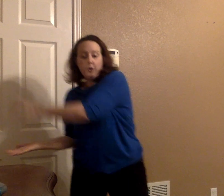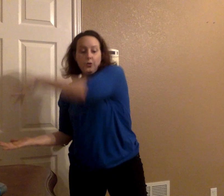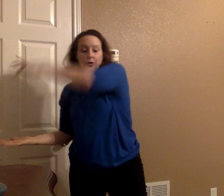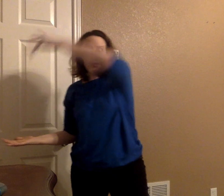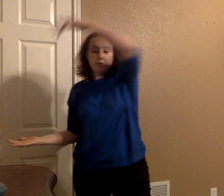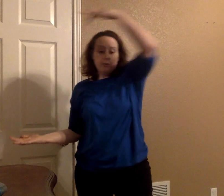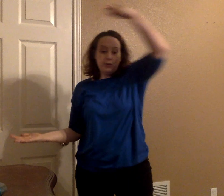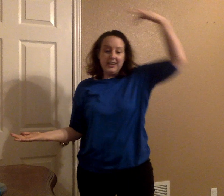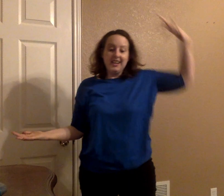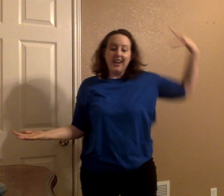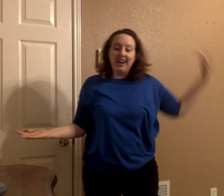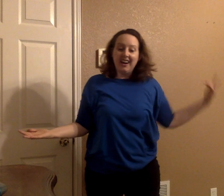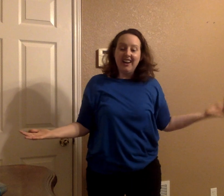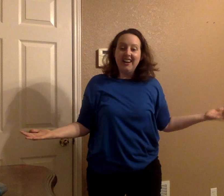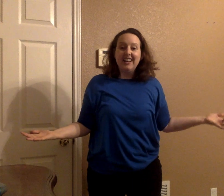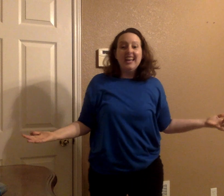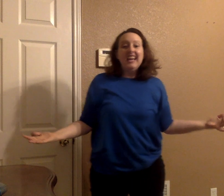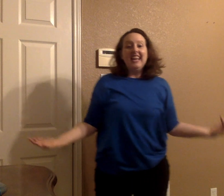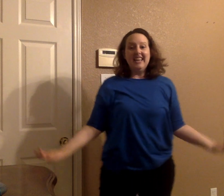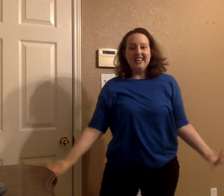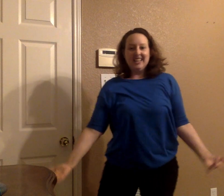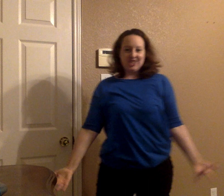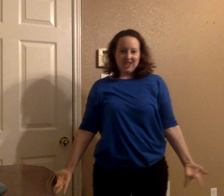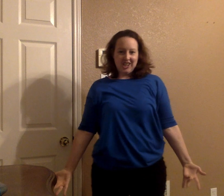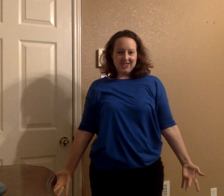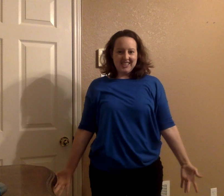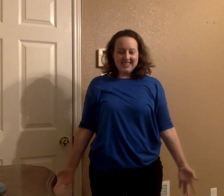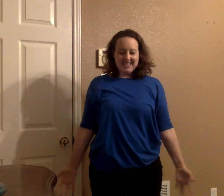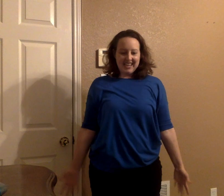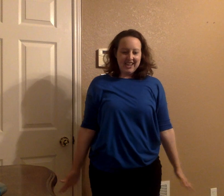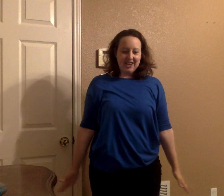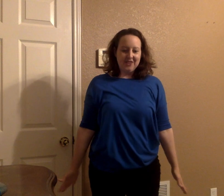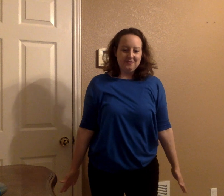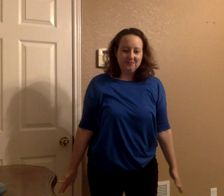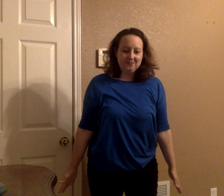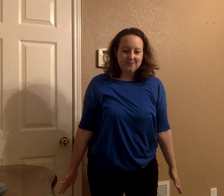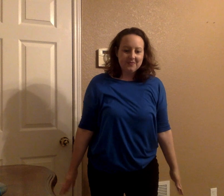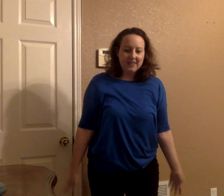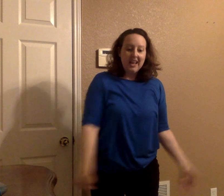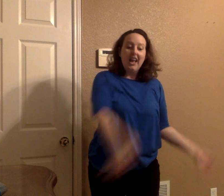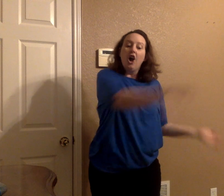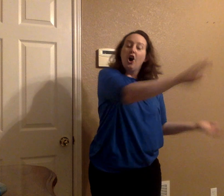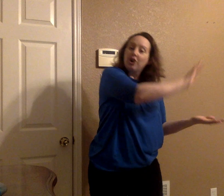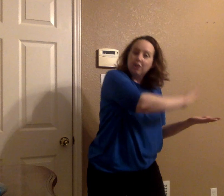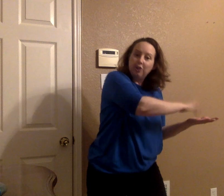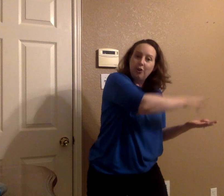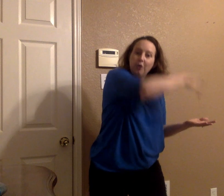Gloria, Gloria, excelsis Deo. Gloria,